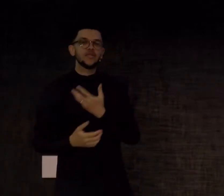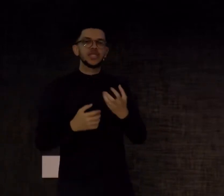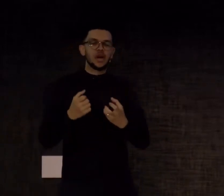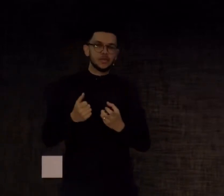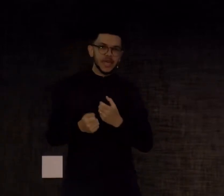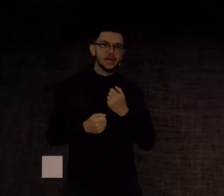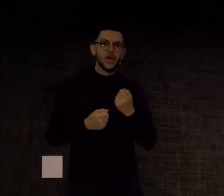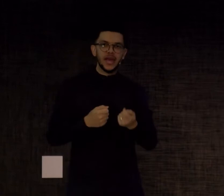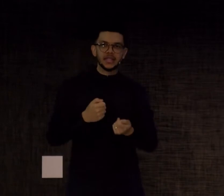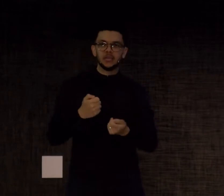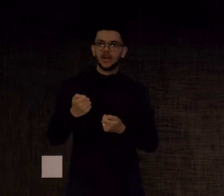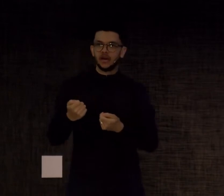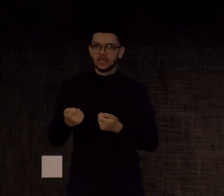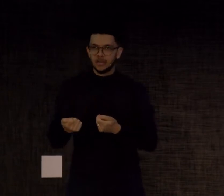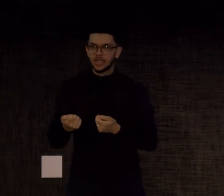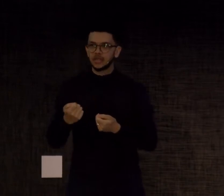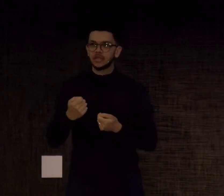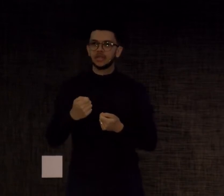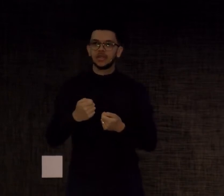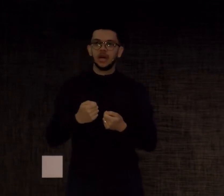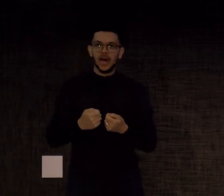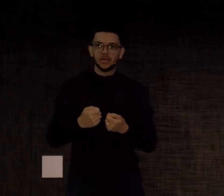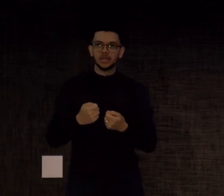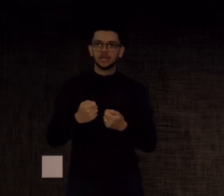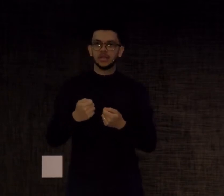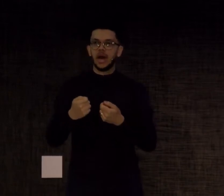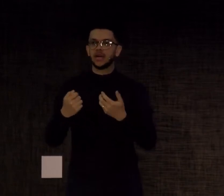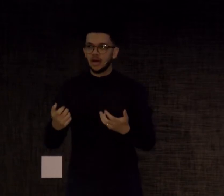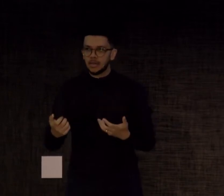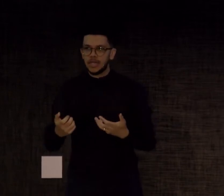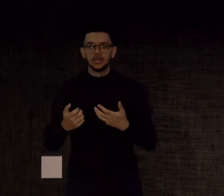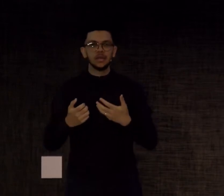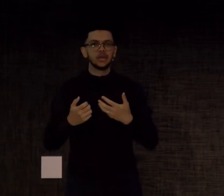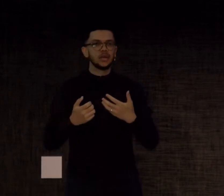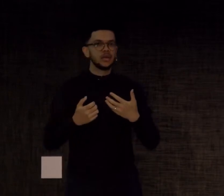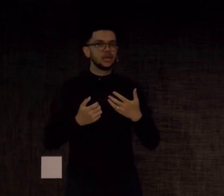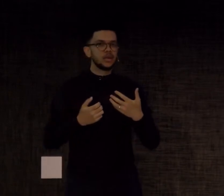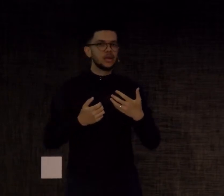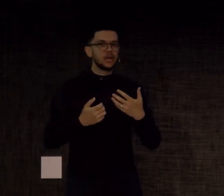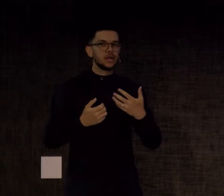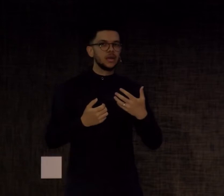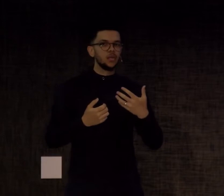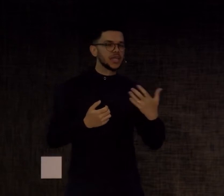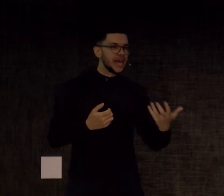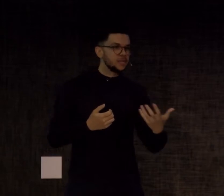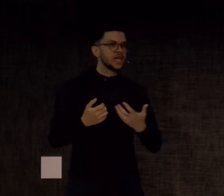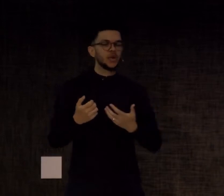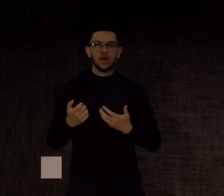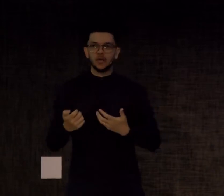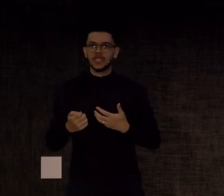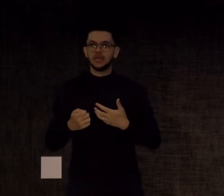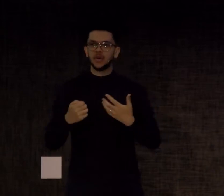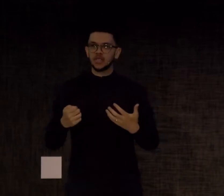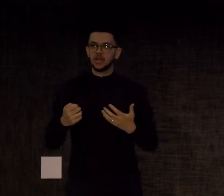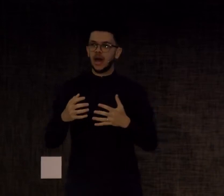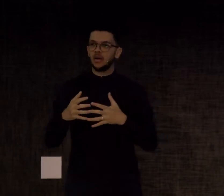What if we start picking away at some of our assumptions about our economy, what can be done, what